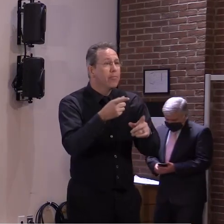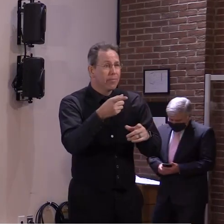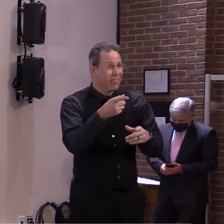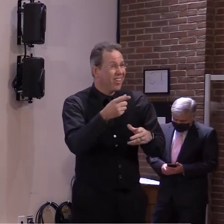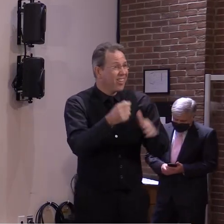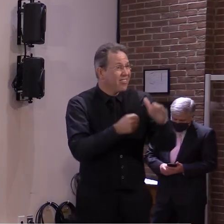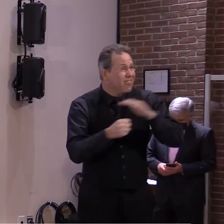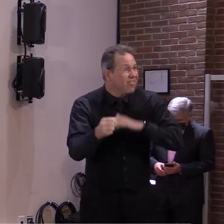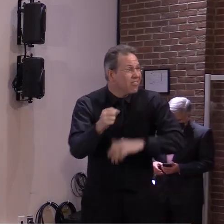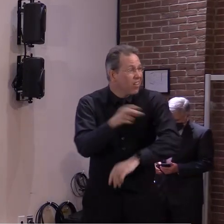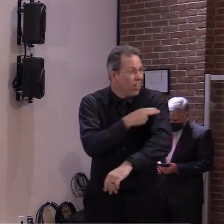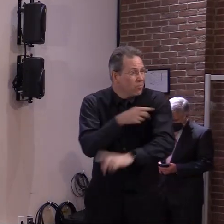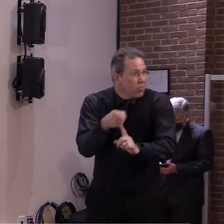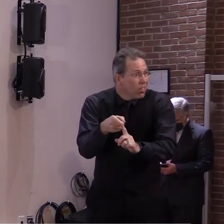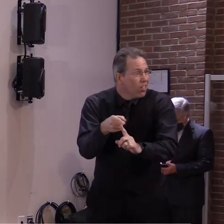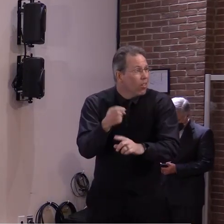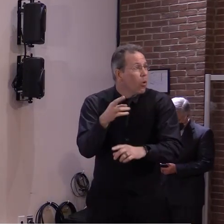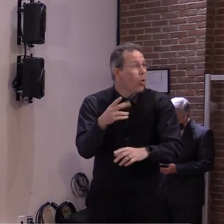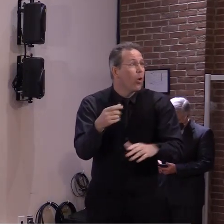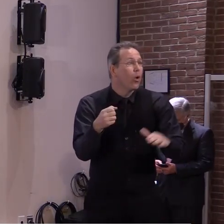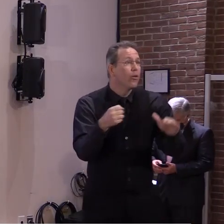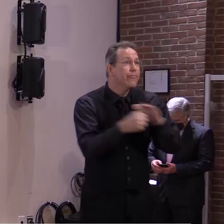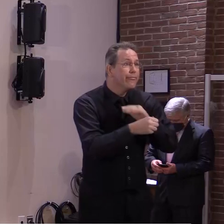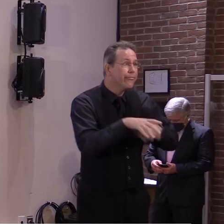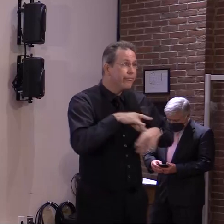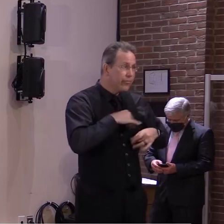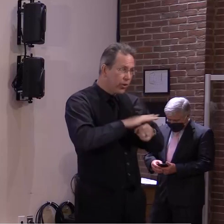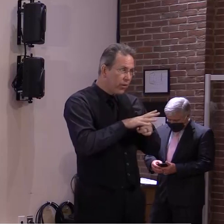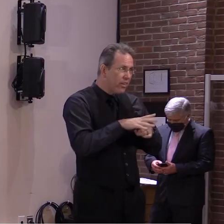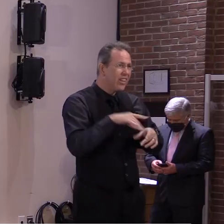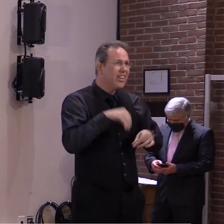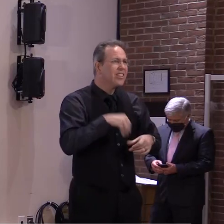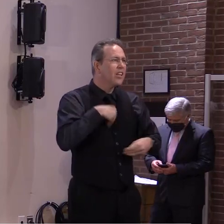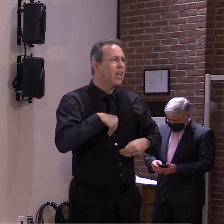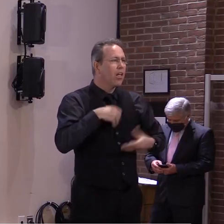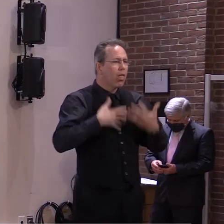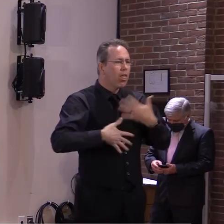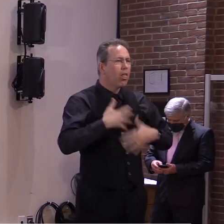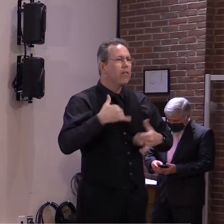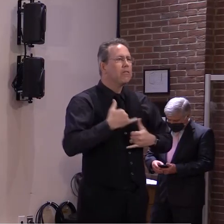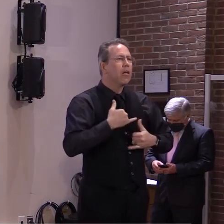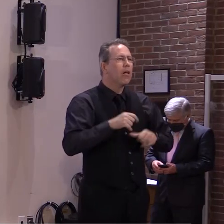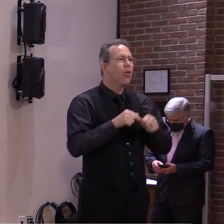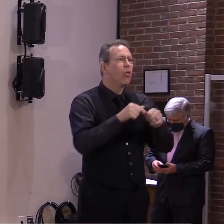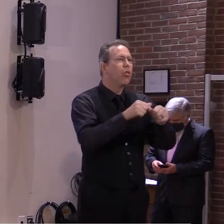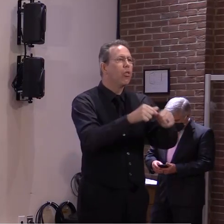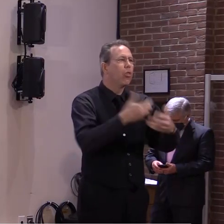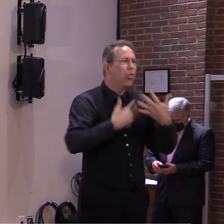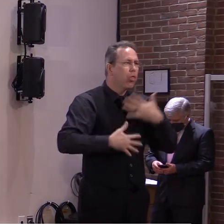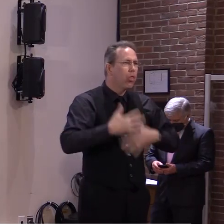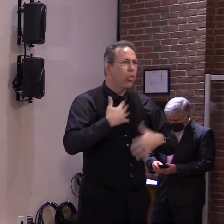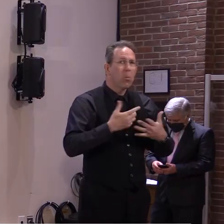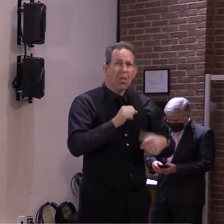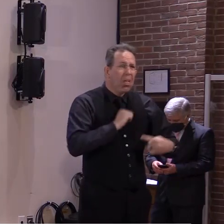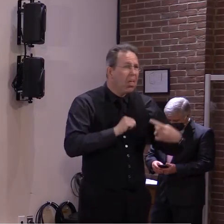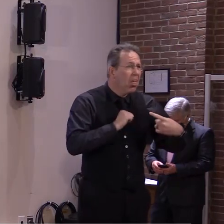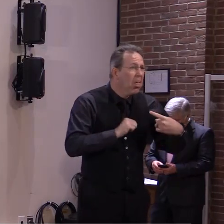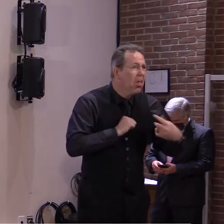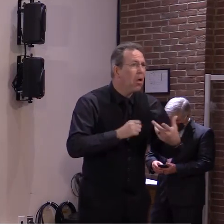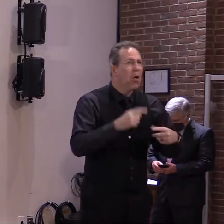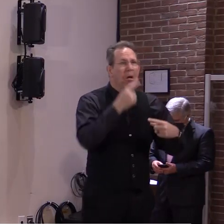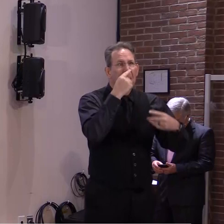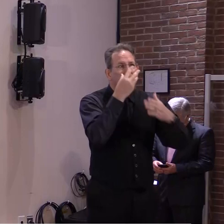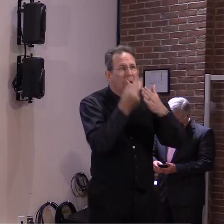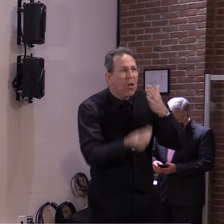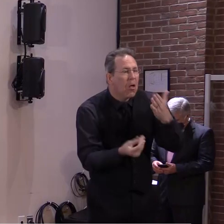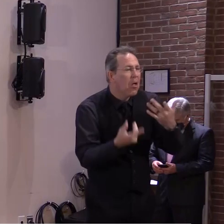that could be the long haul type syndrome. Or they might just get ill during the time they have it, worse than the worst